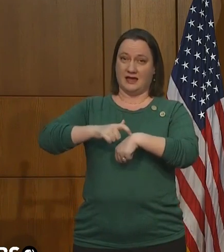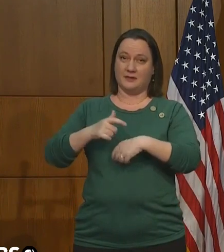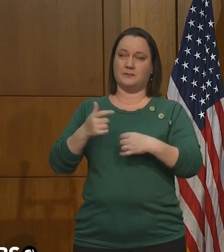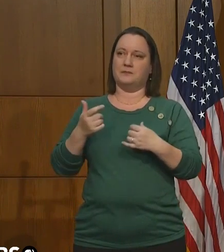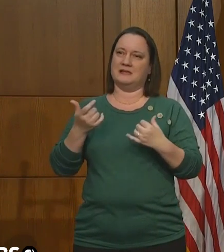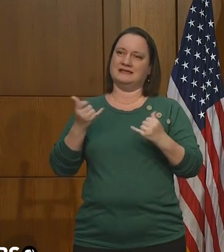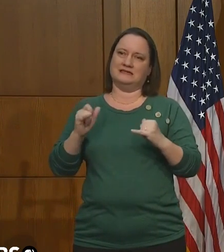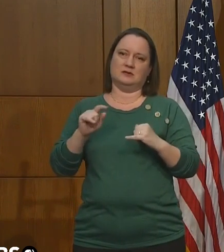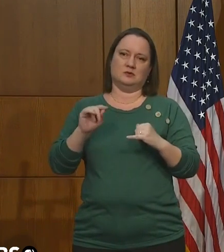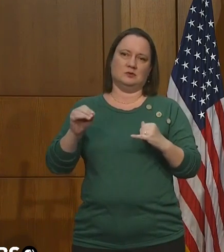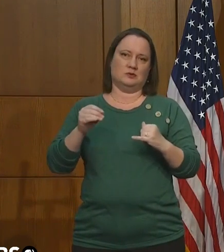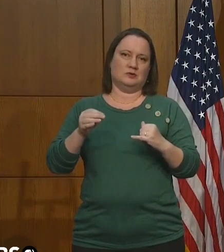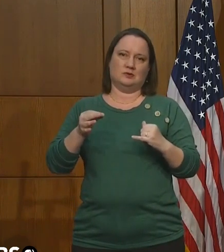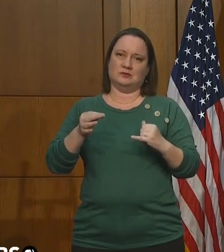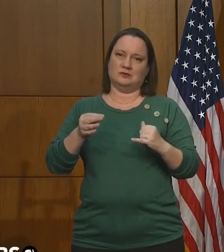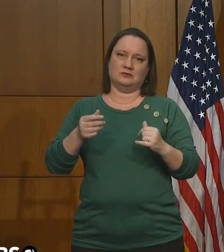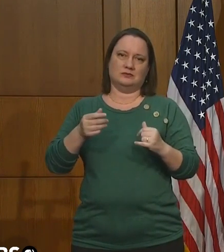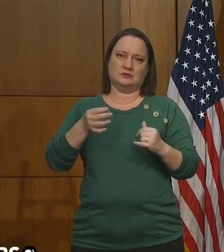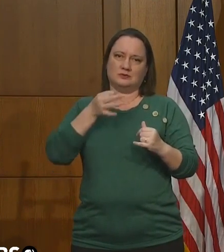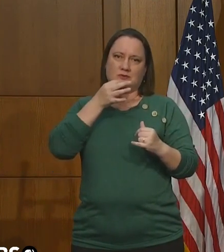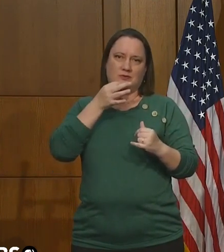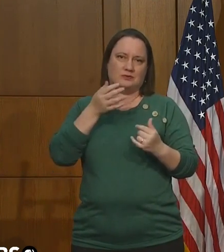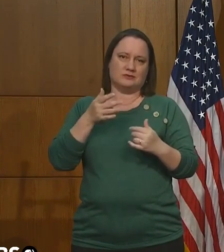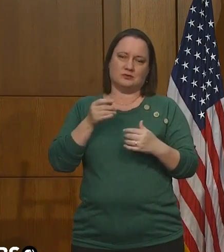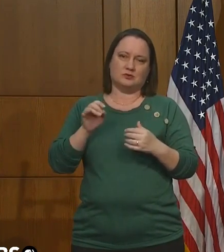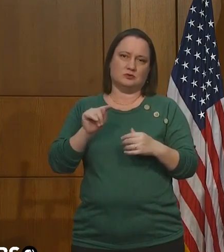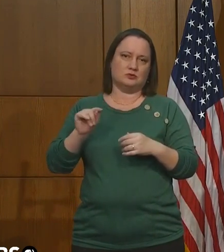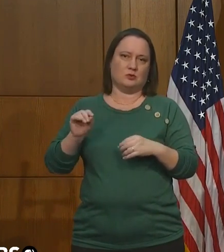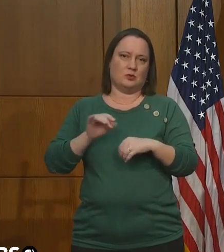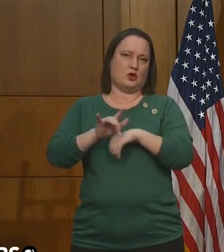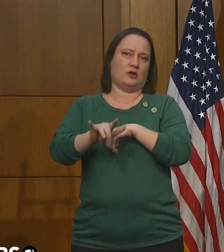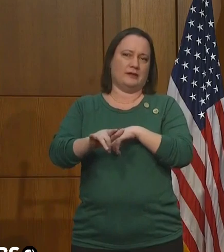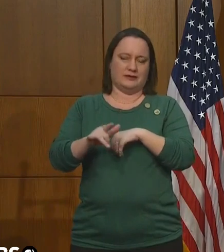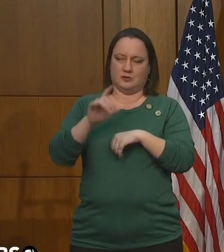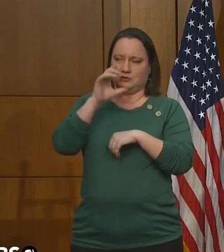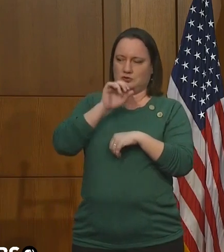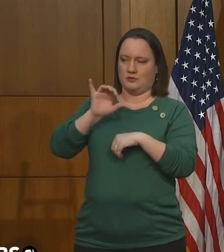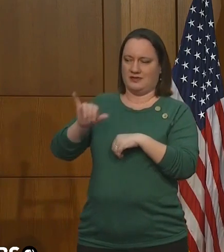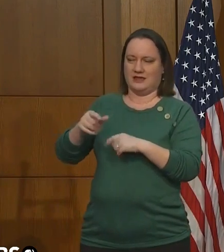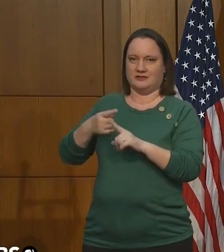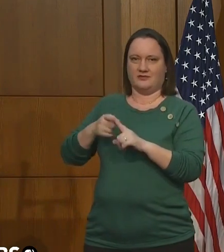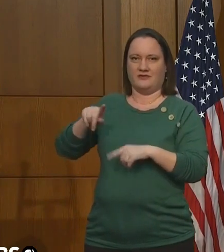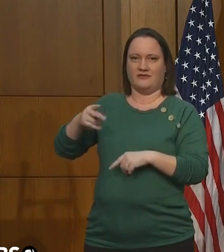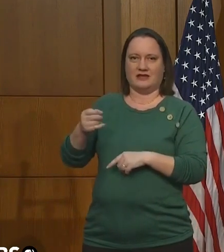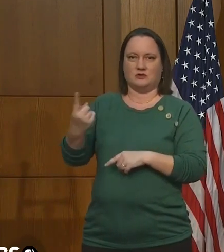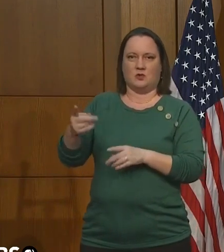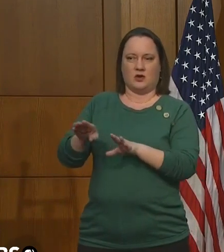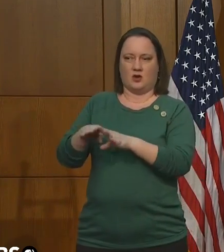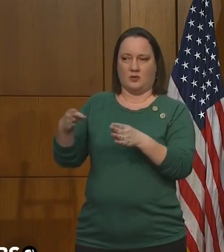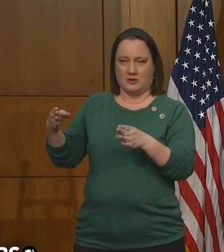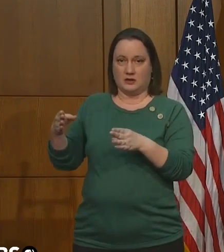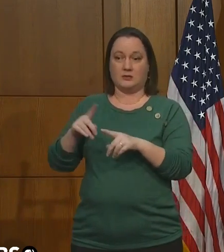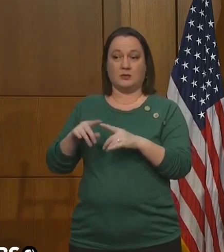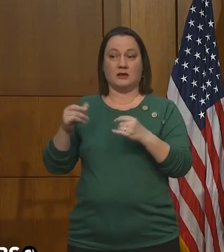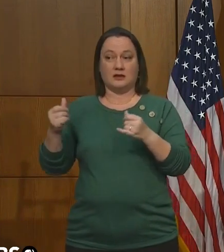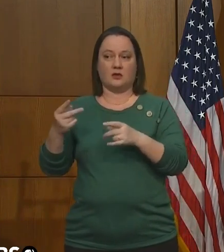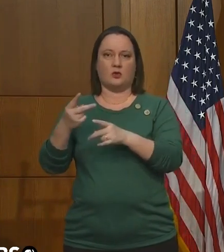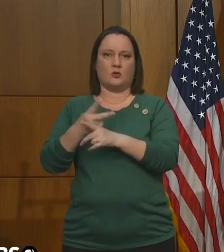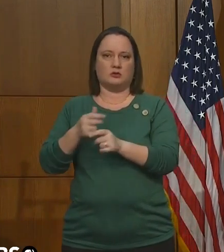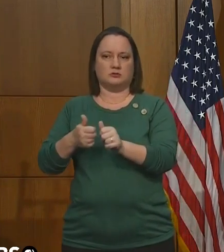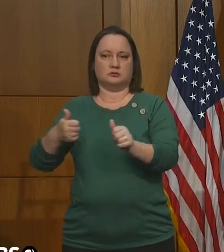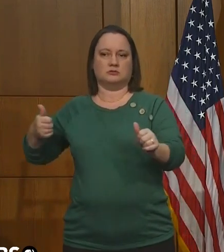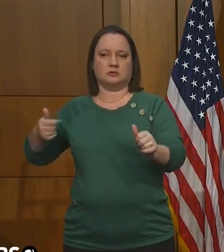to attribute it to a phase one reopening, but even further so because of the lag.